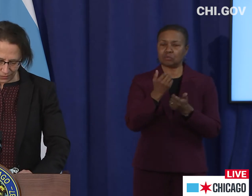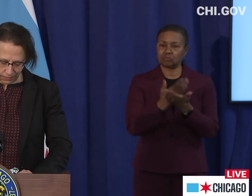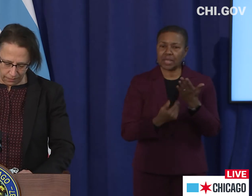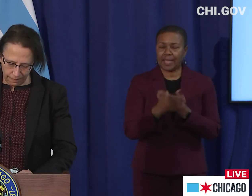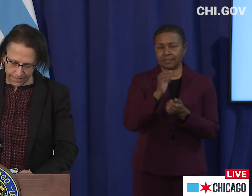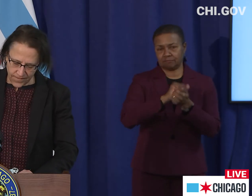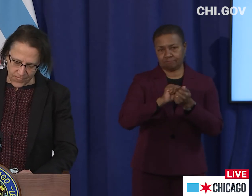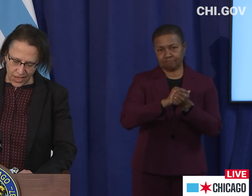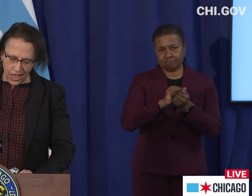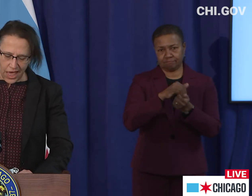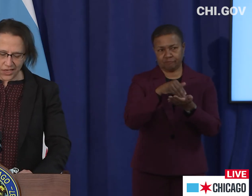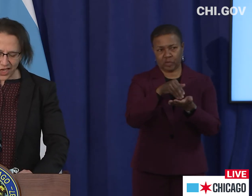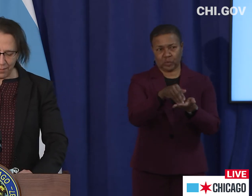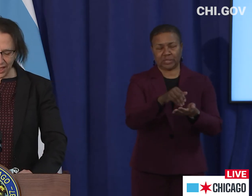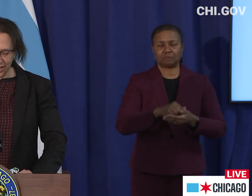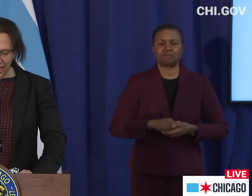frequently.